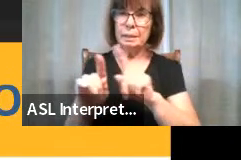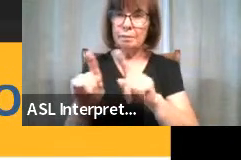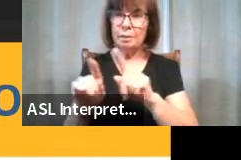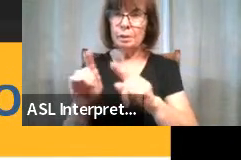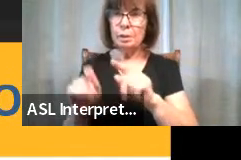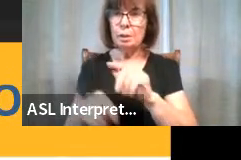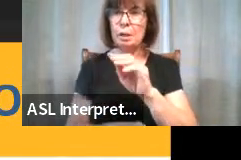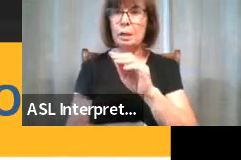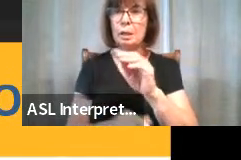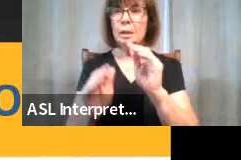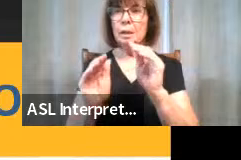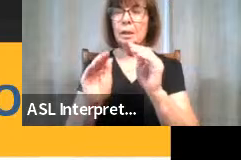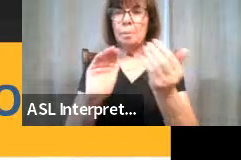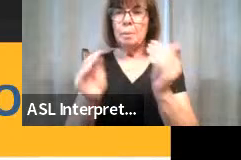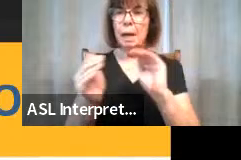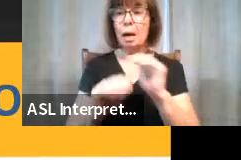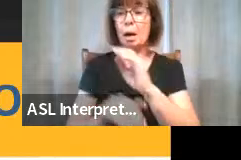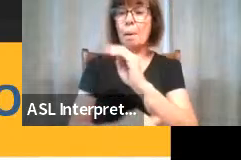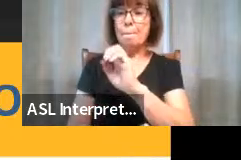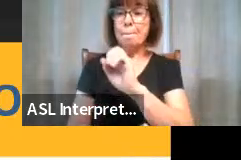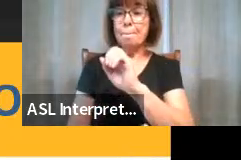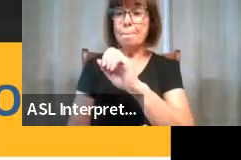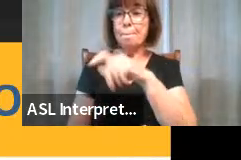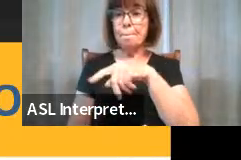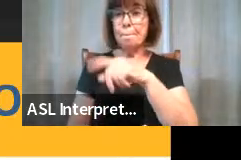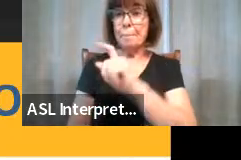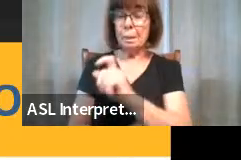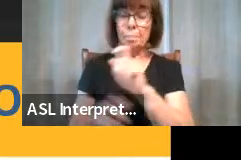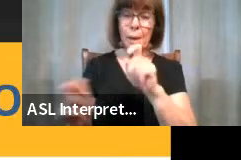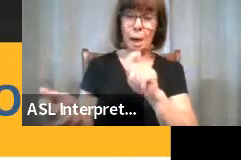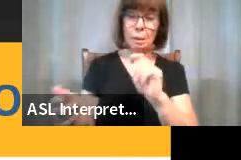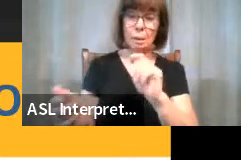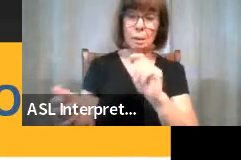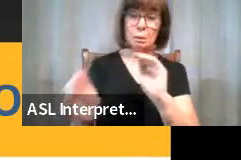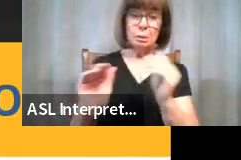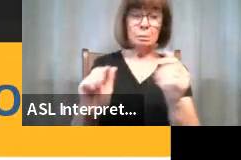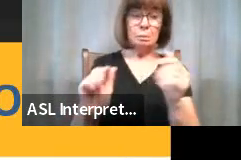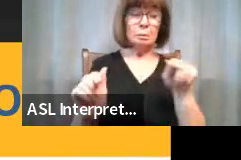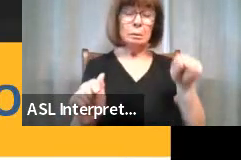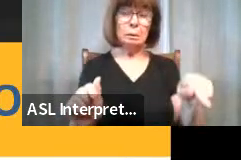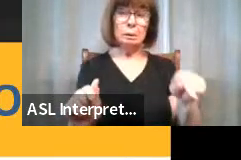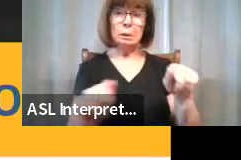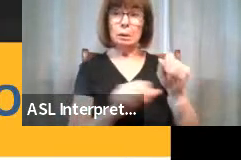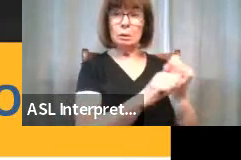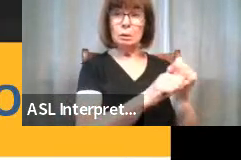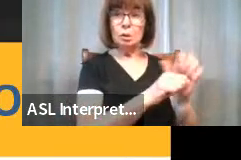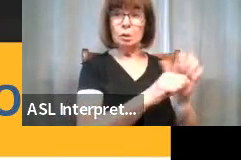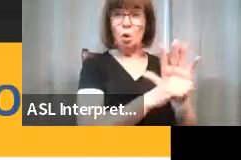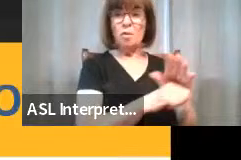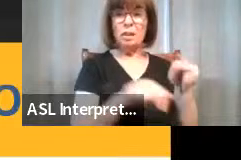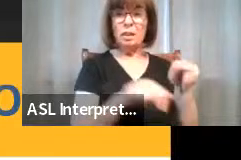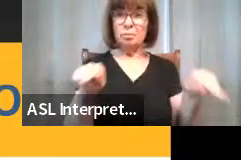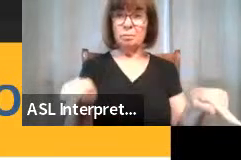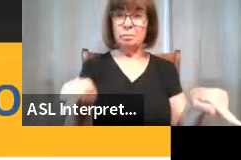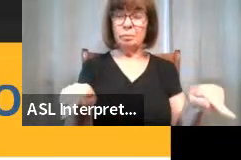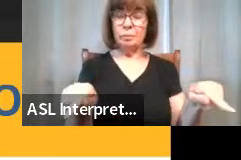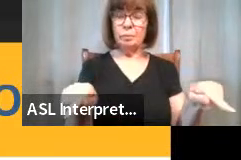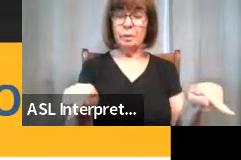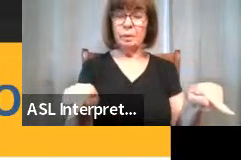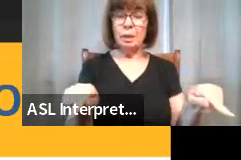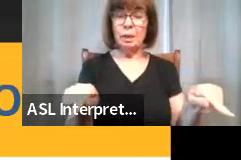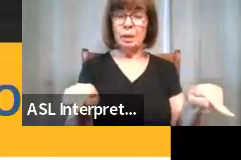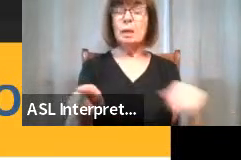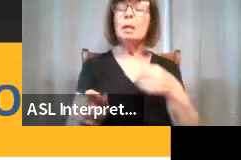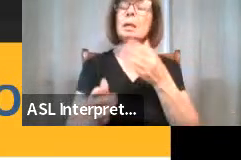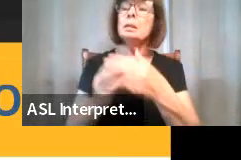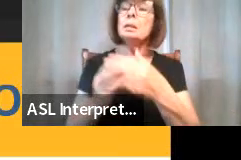with COVID. And I wanted to just highlight some important attributes of monkeypox. Monkeypox is primarily an